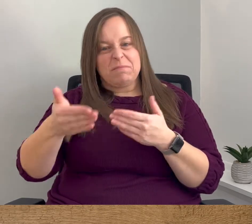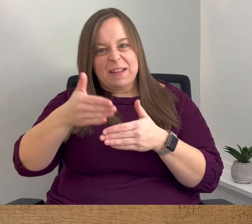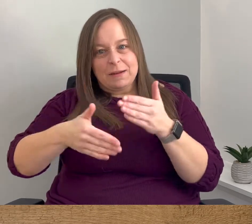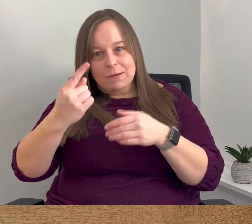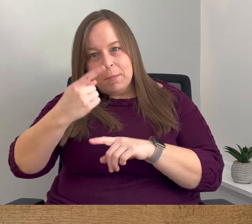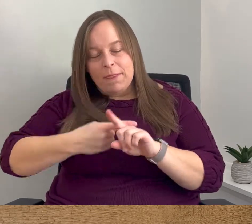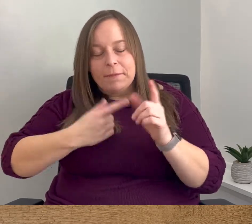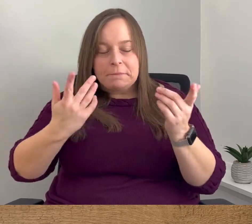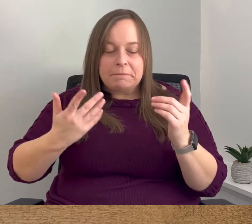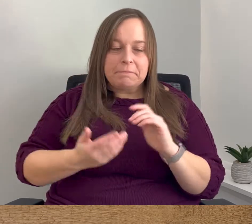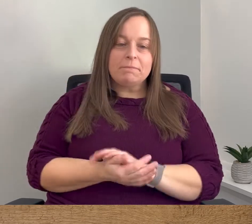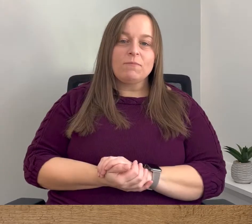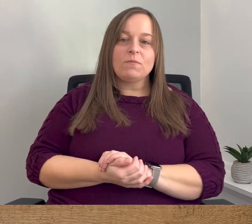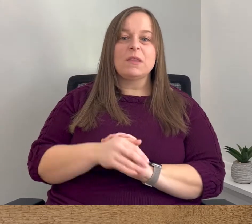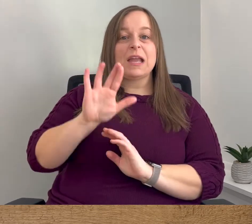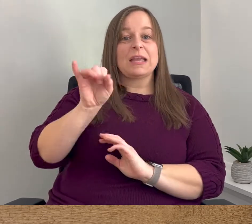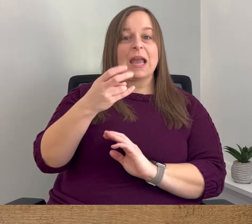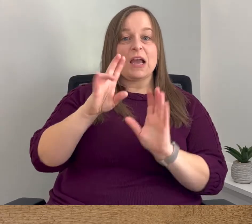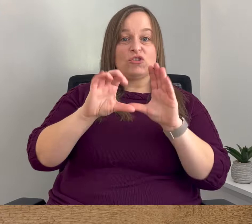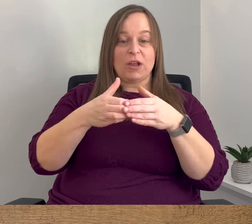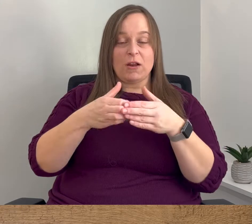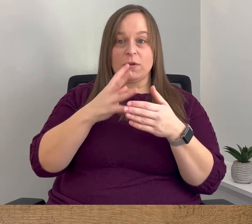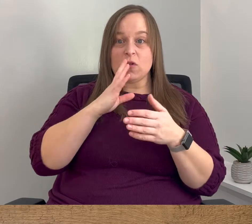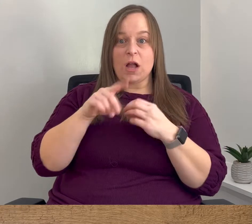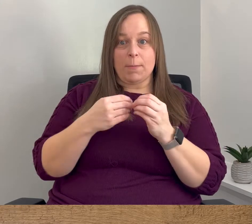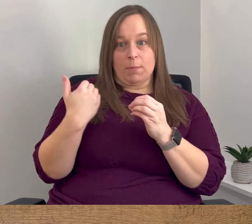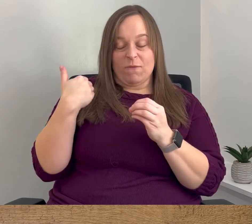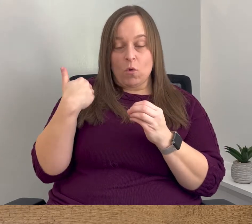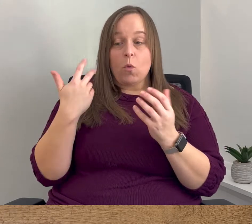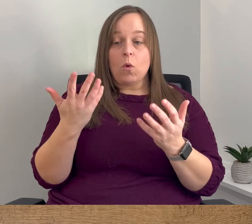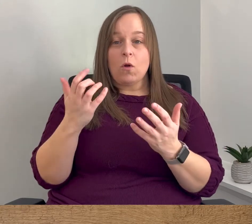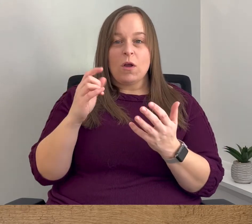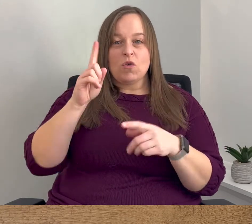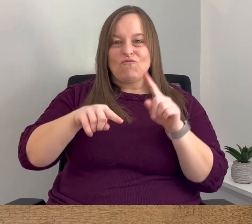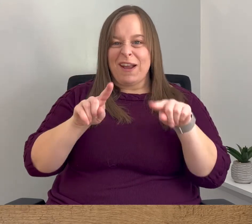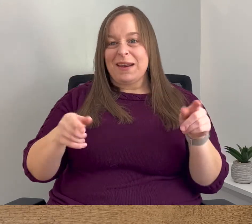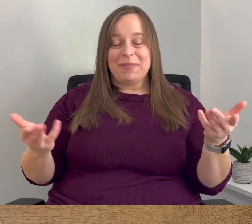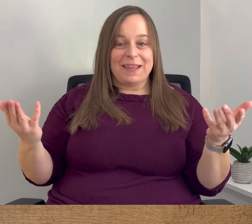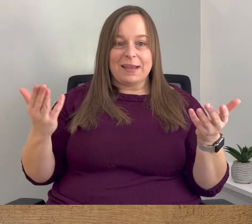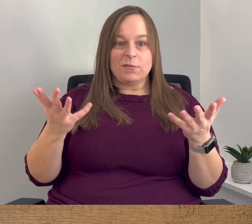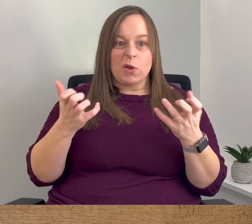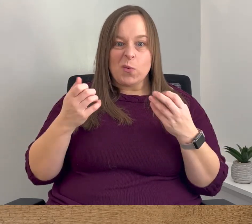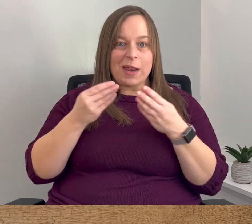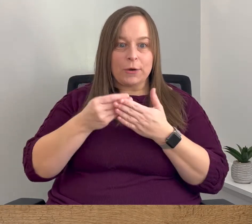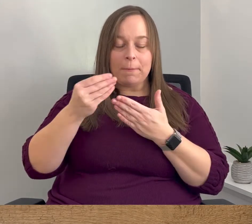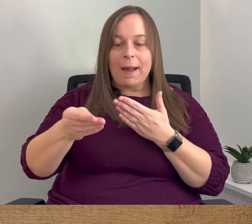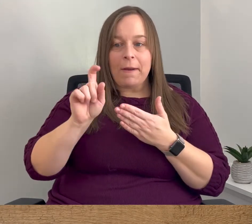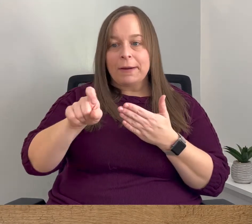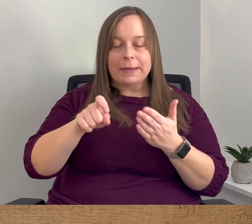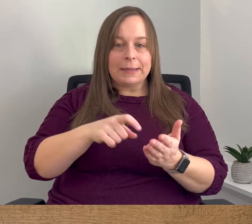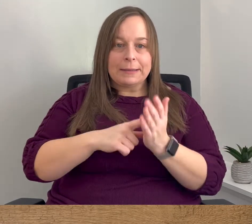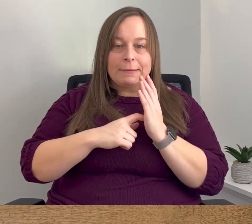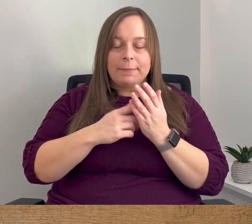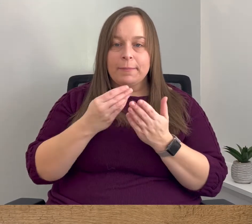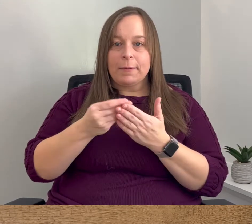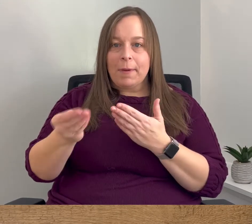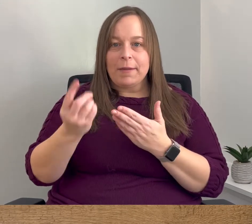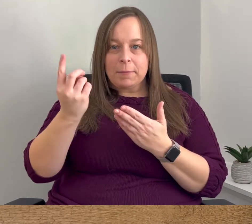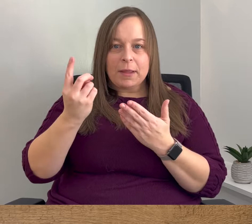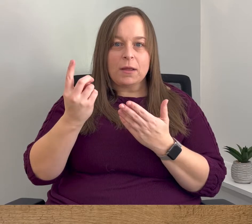between now and then. The cash category that I spoke about before, random things that we wanted to